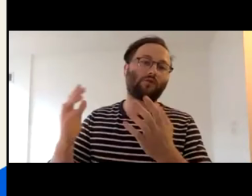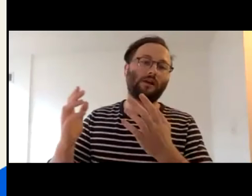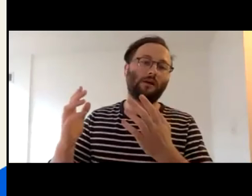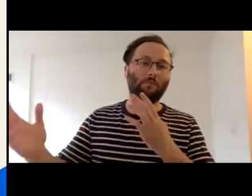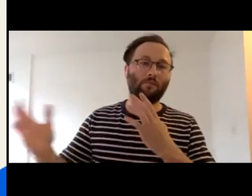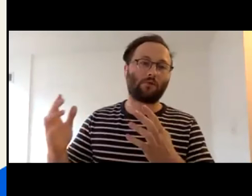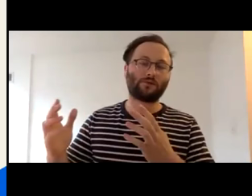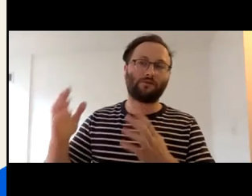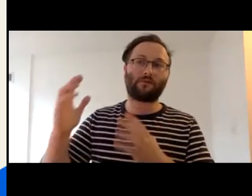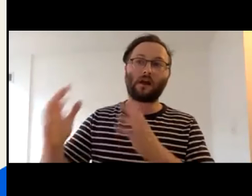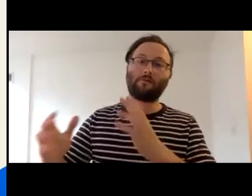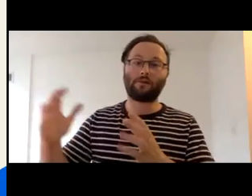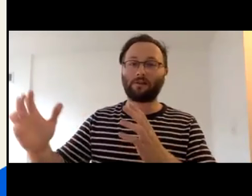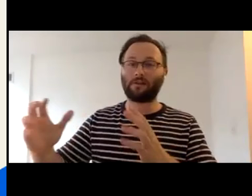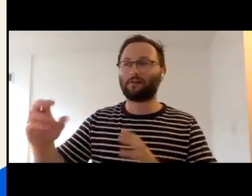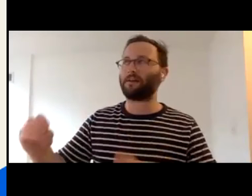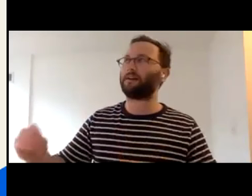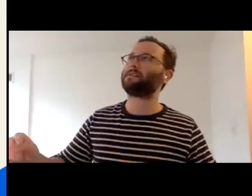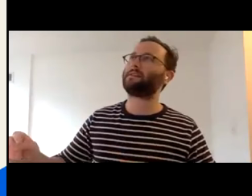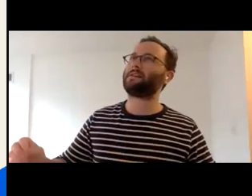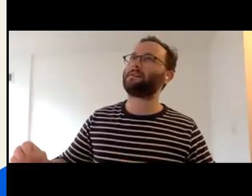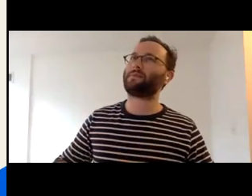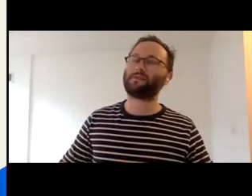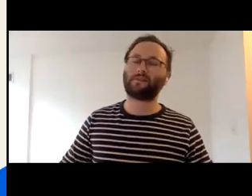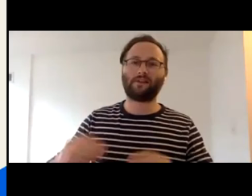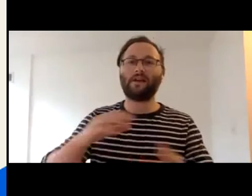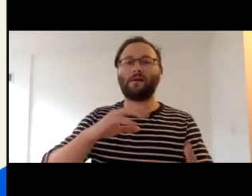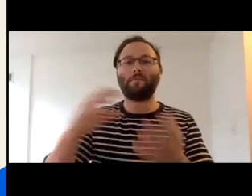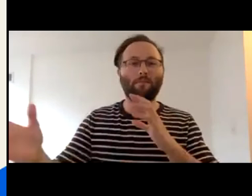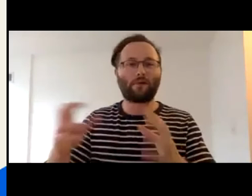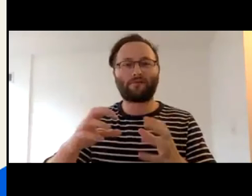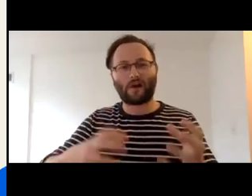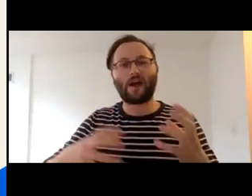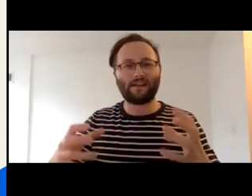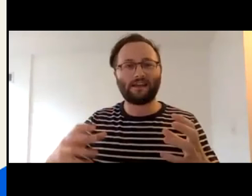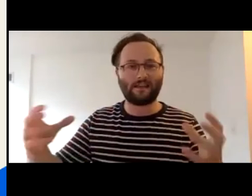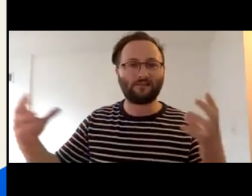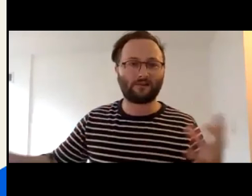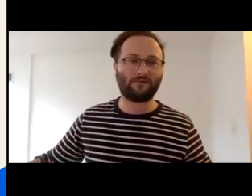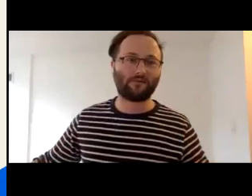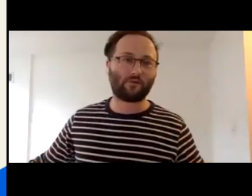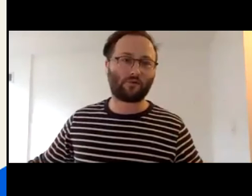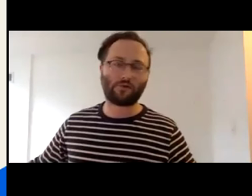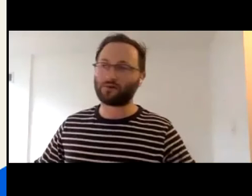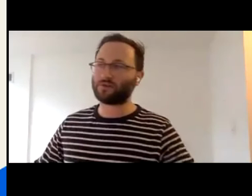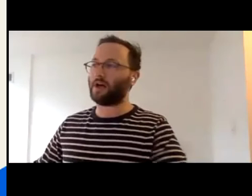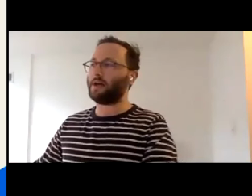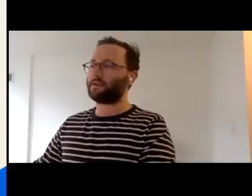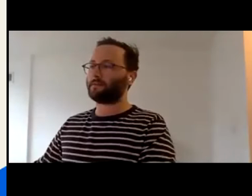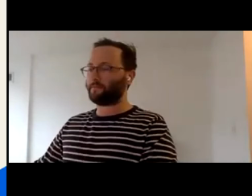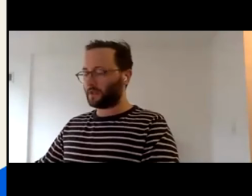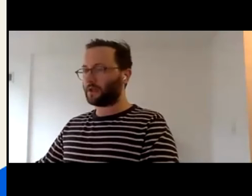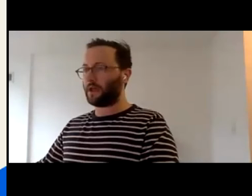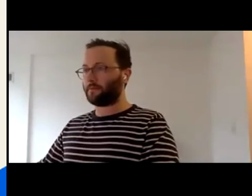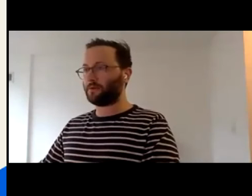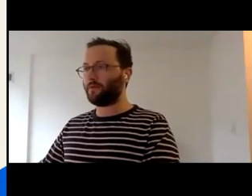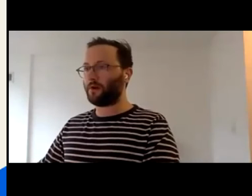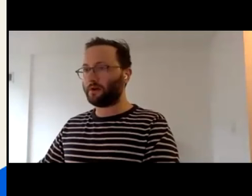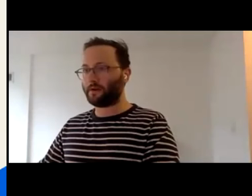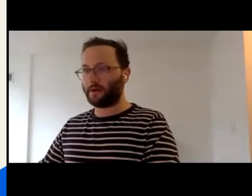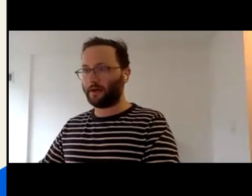and create a bit more sort of variability. Did I pronounce that right? A bit more variety in sort of your slides. Okay,